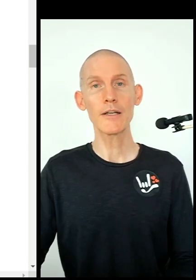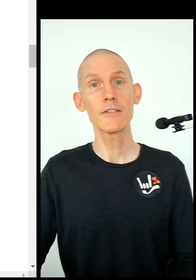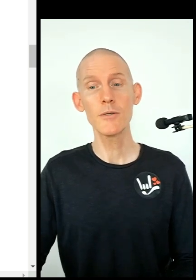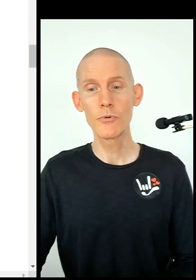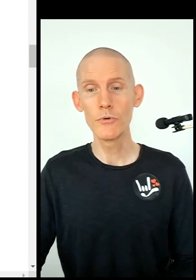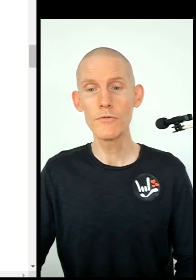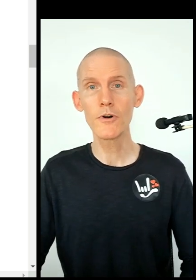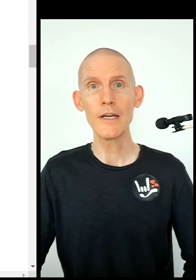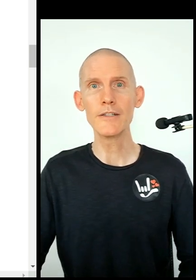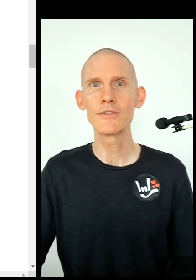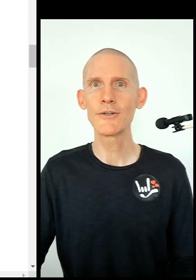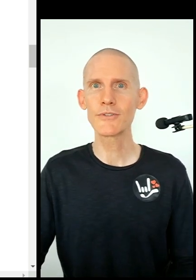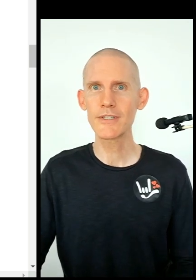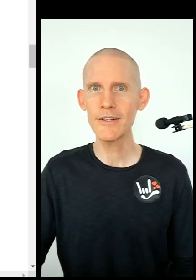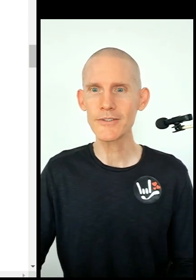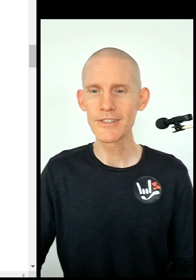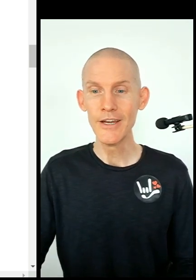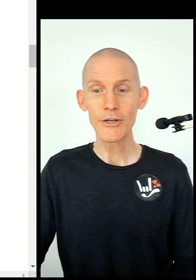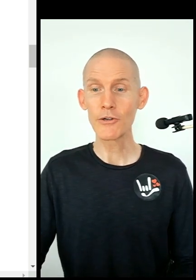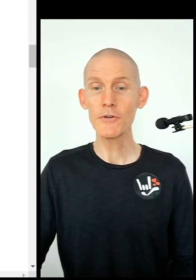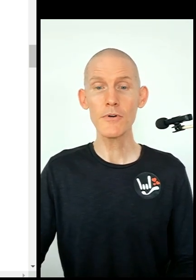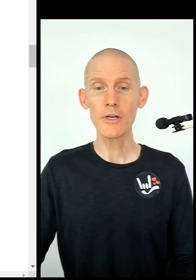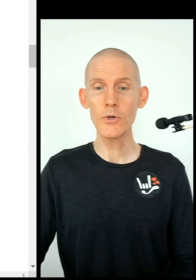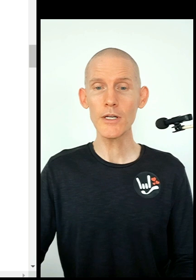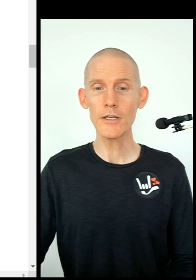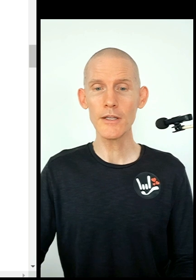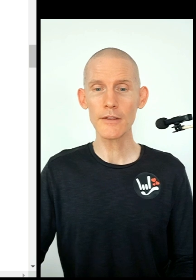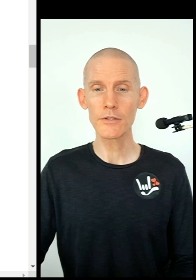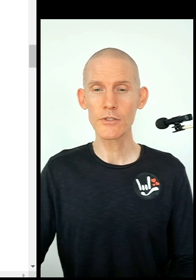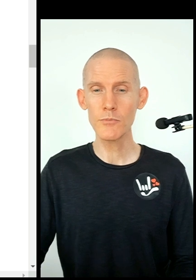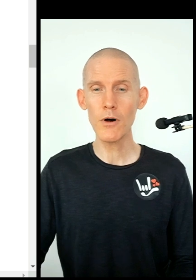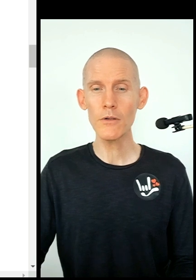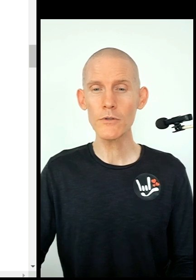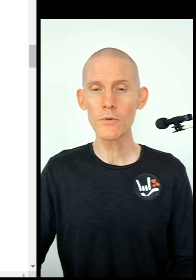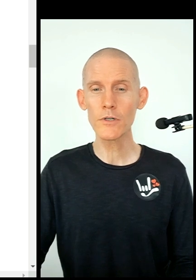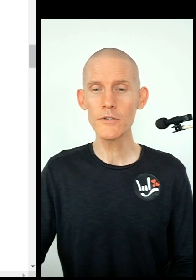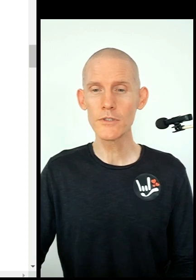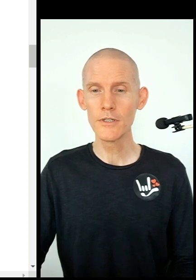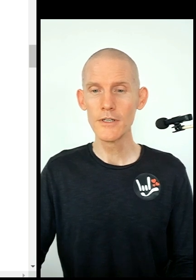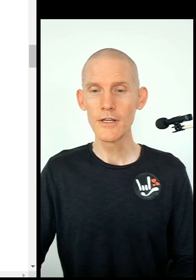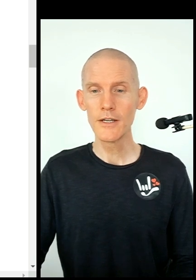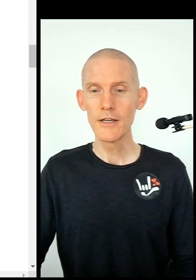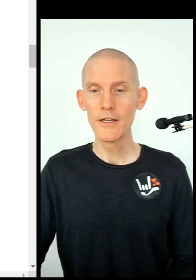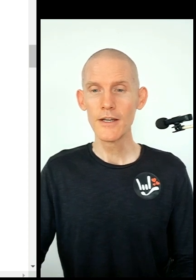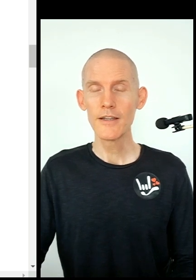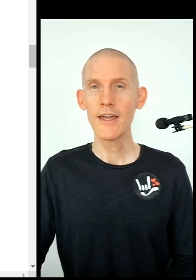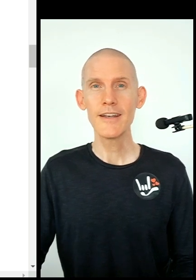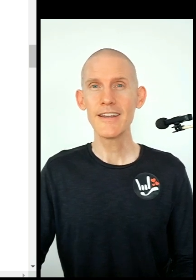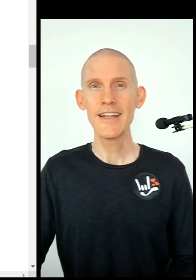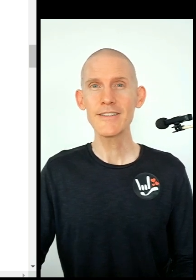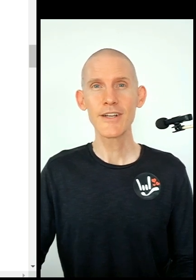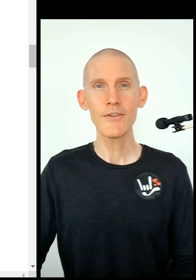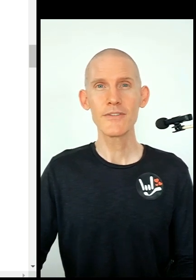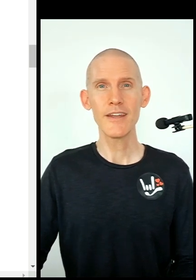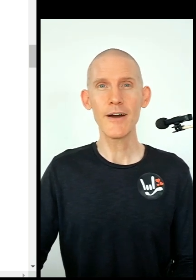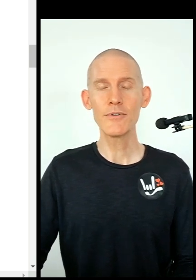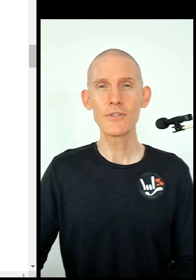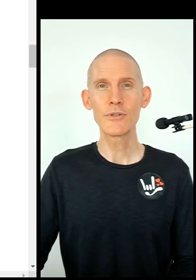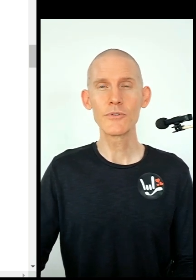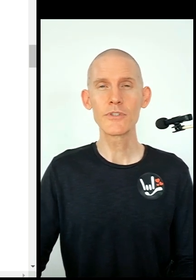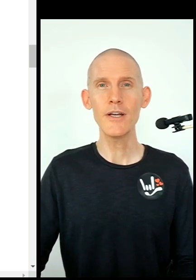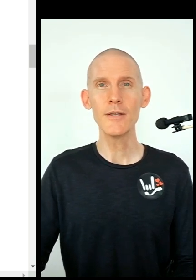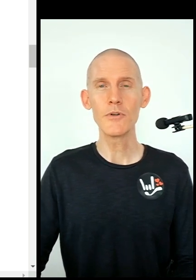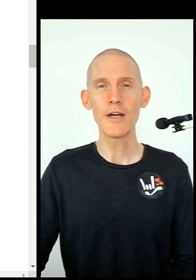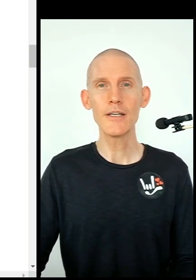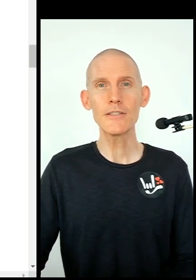time to practice and improve your ASL skills. You're going to learn very quickly that the small little words that in ASL, they often